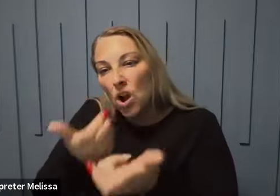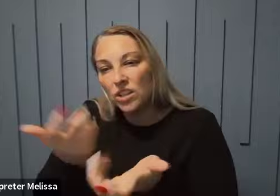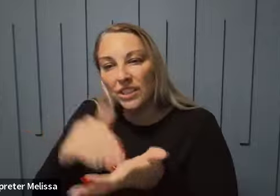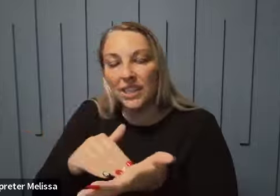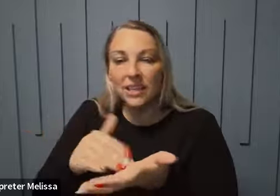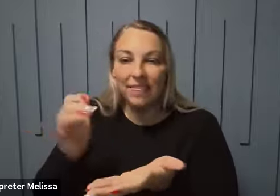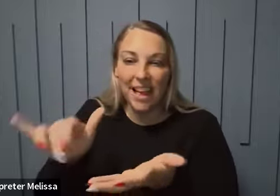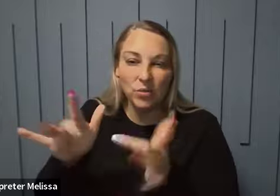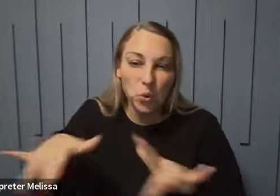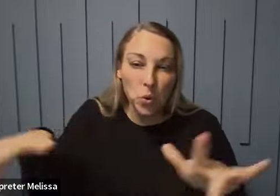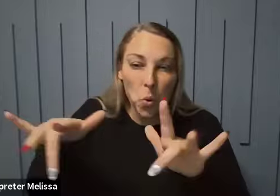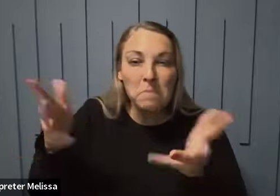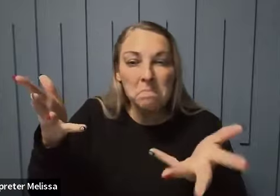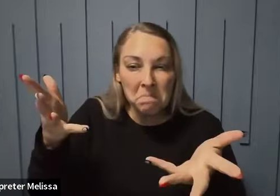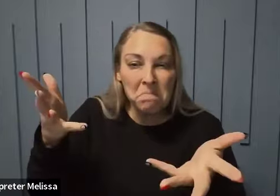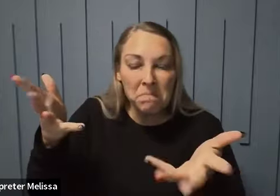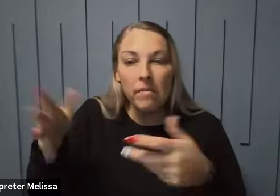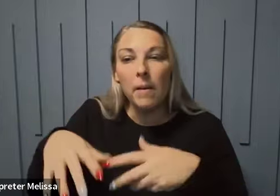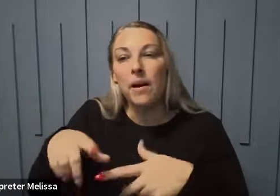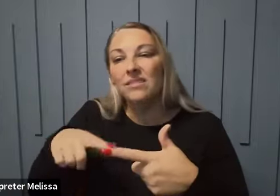Sign Language. Then we have English.